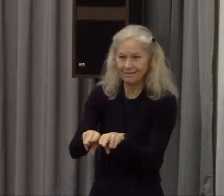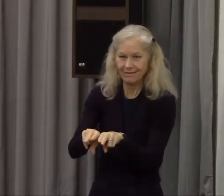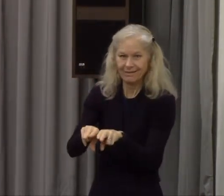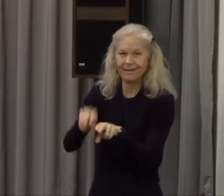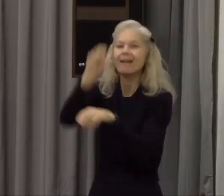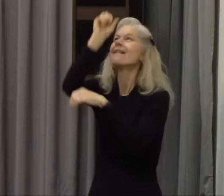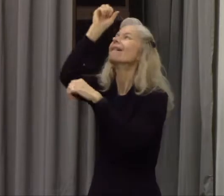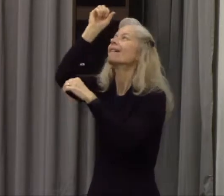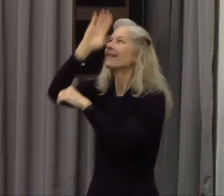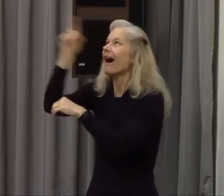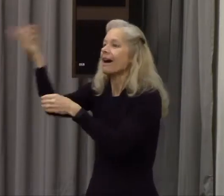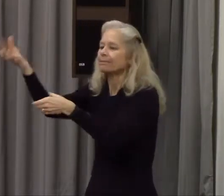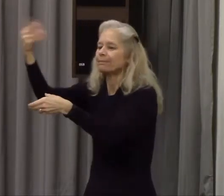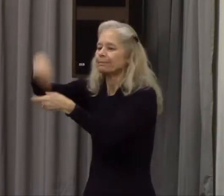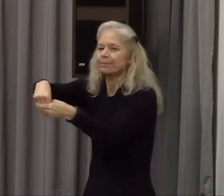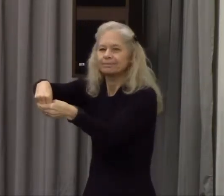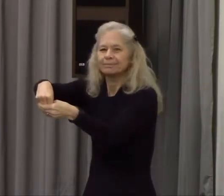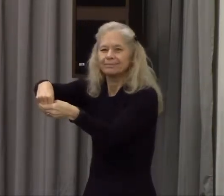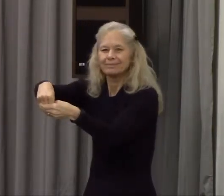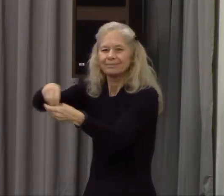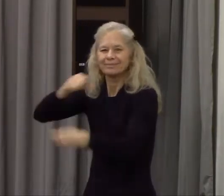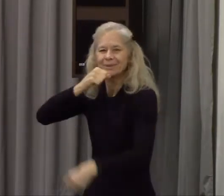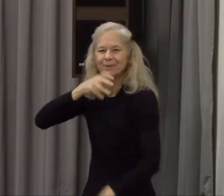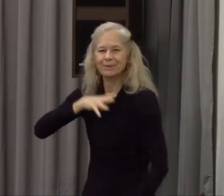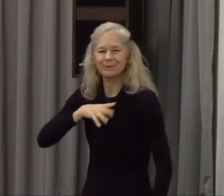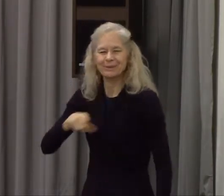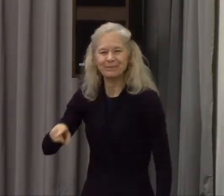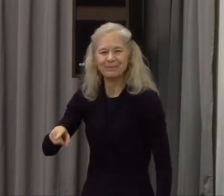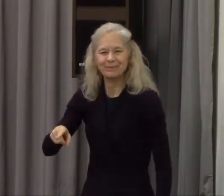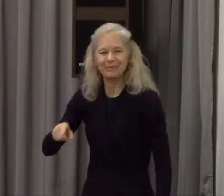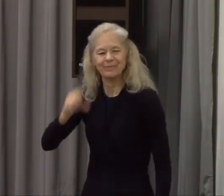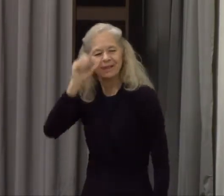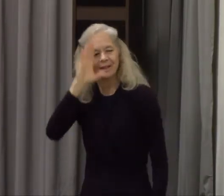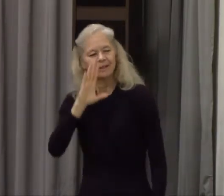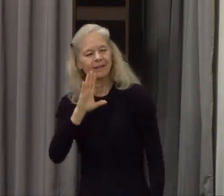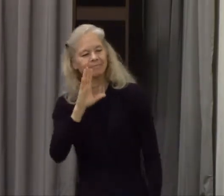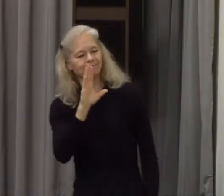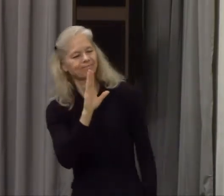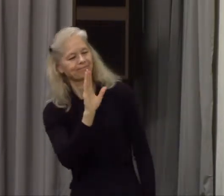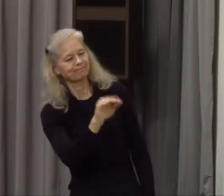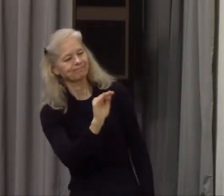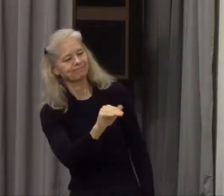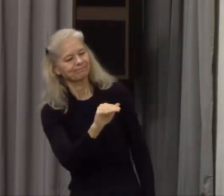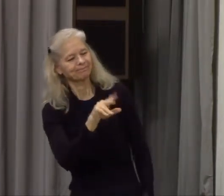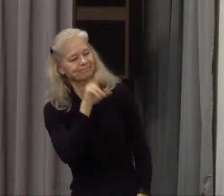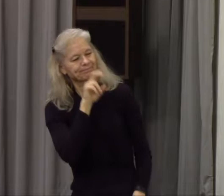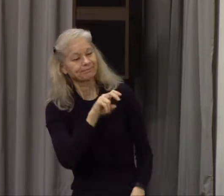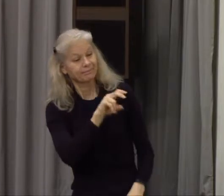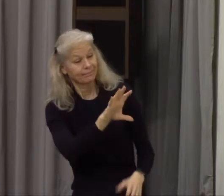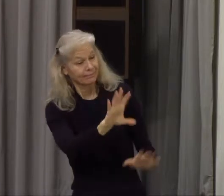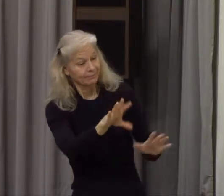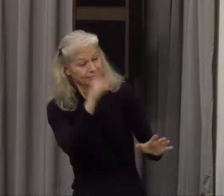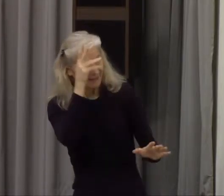And God said, "I'll see what he'll do. I'll use that in my plan. I'll even write about it ahead of time." And he